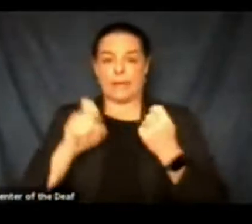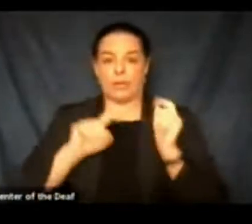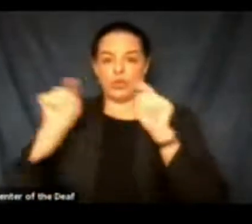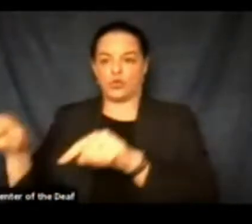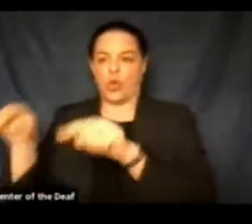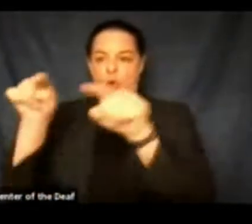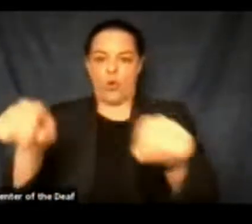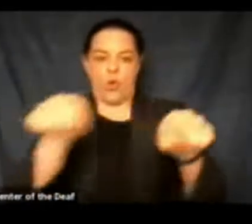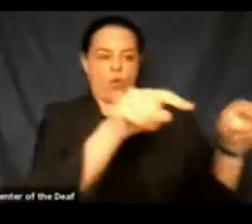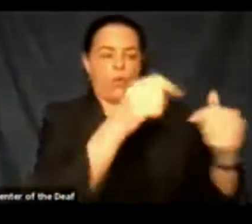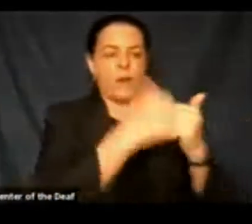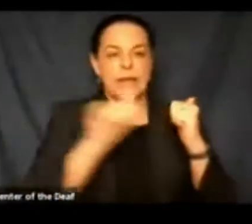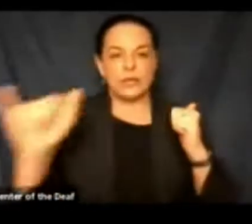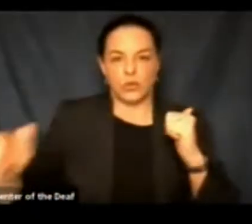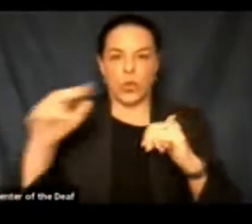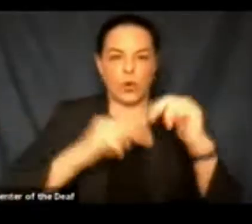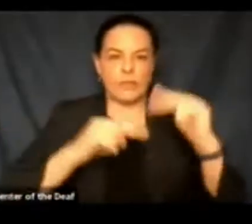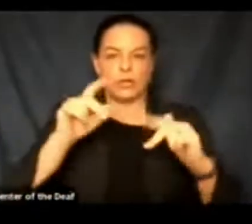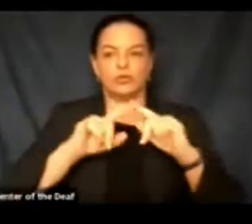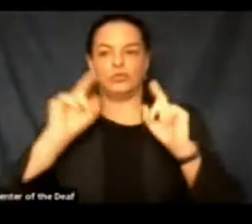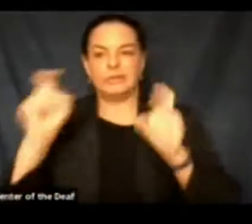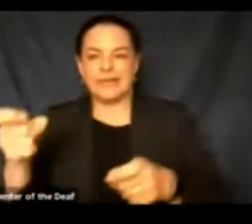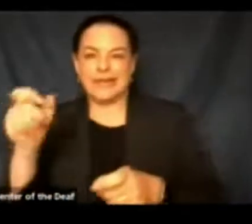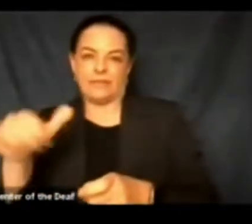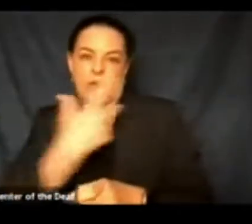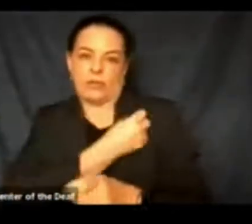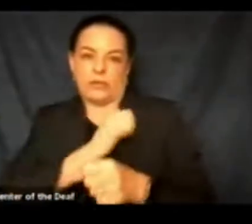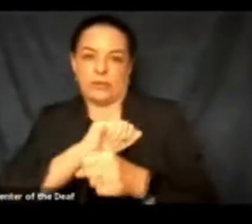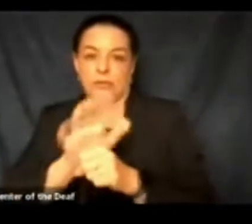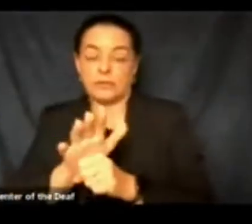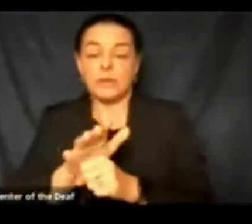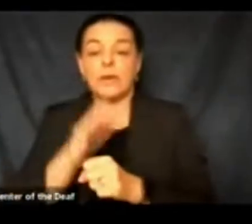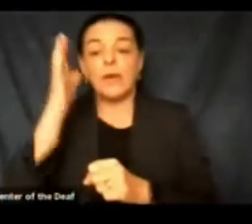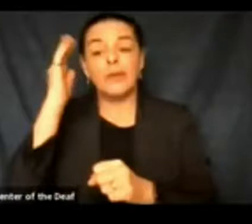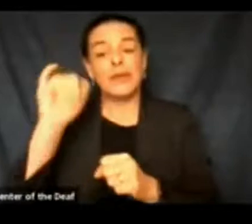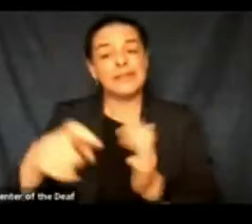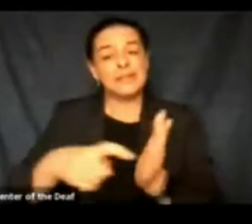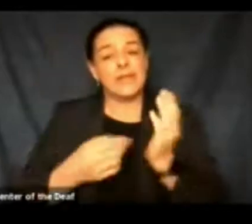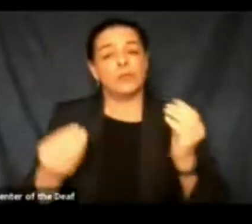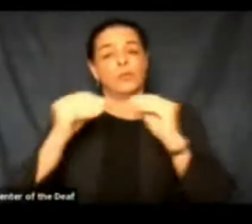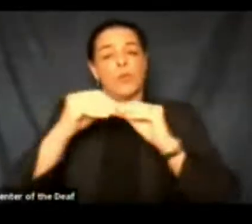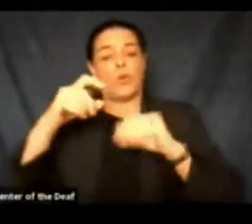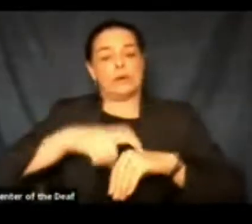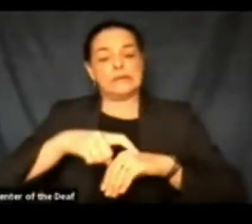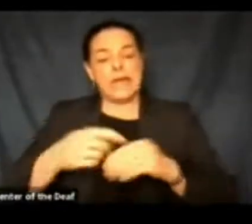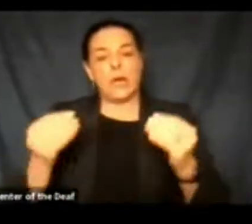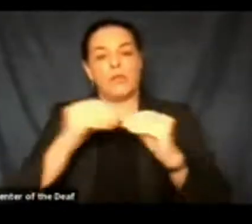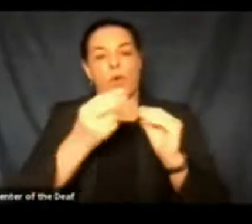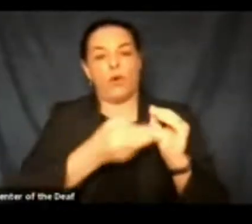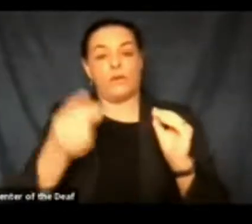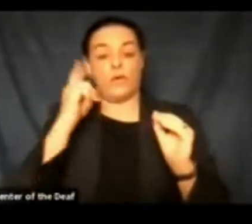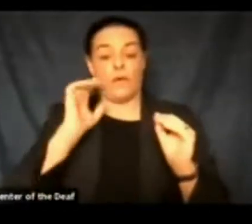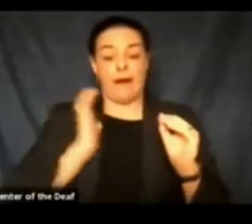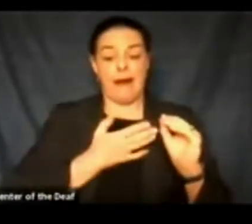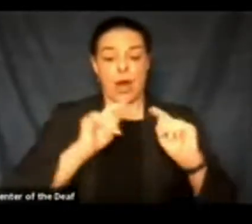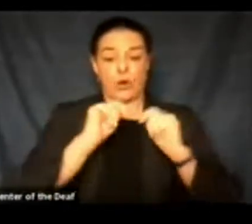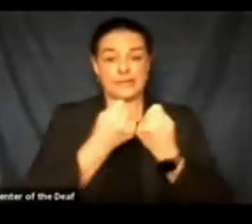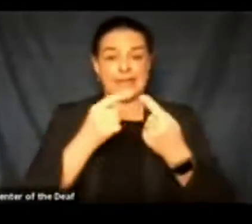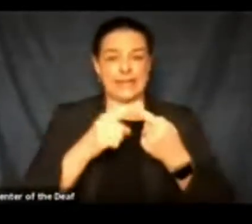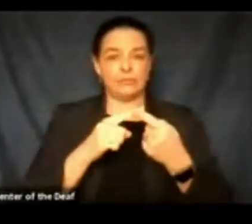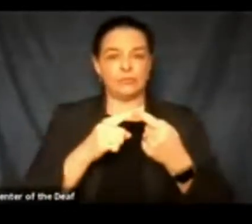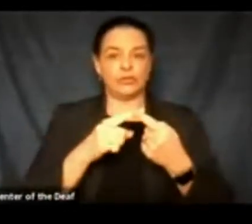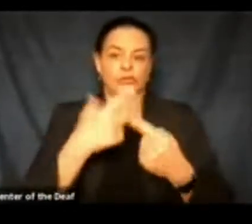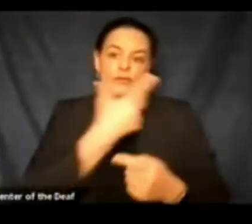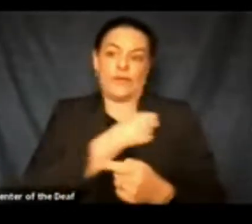those immunizations. Because it takes more time and resources for our team to vaccinate this group, we will